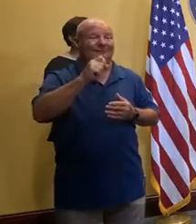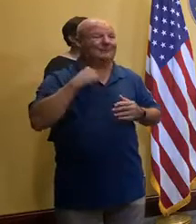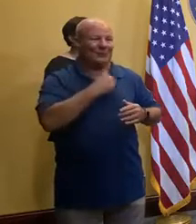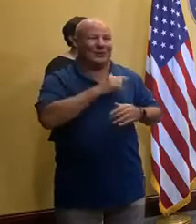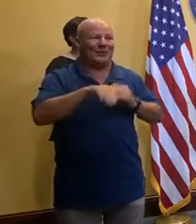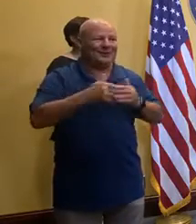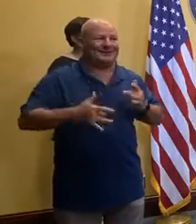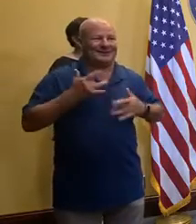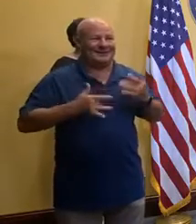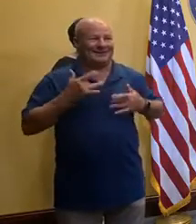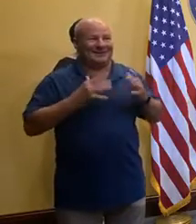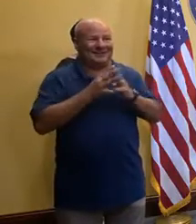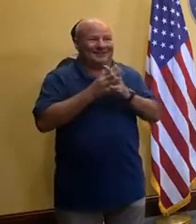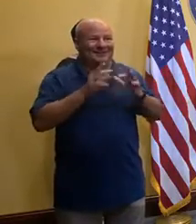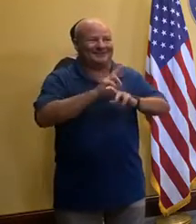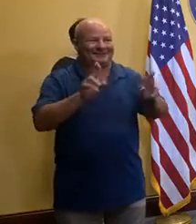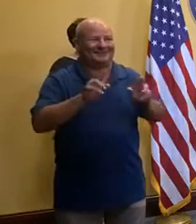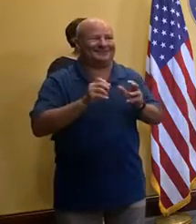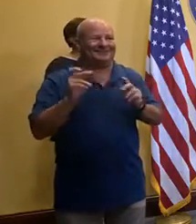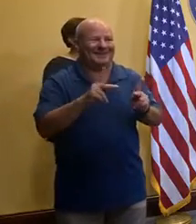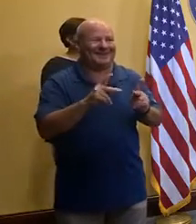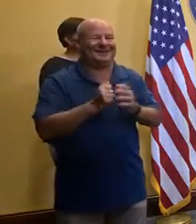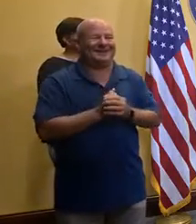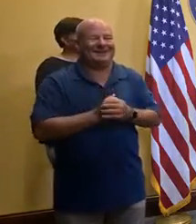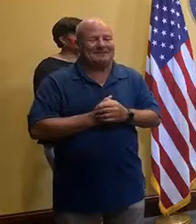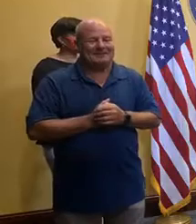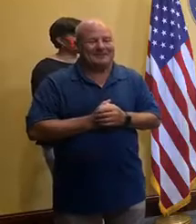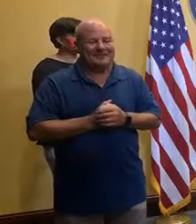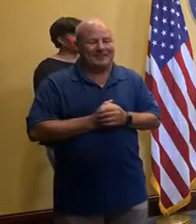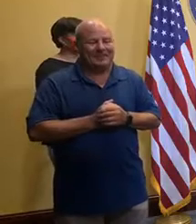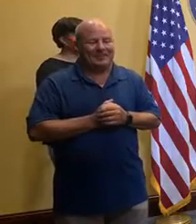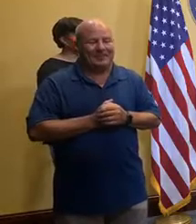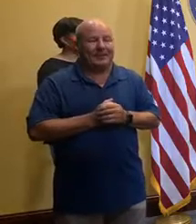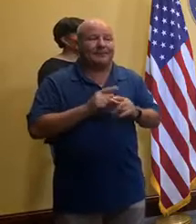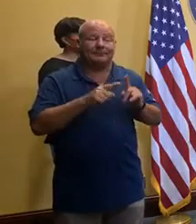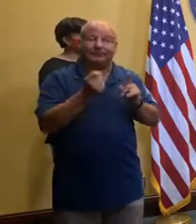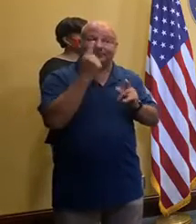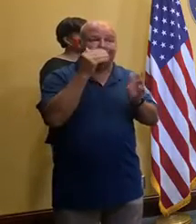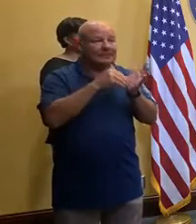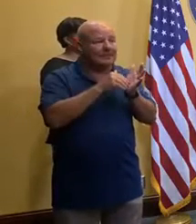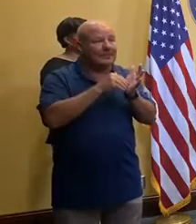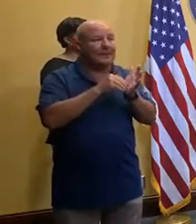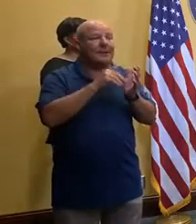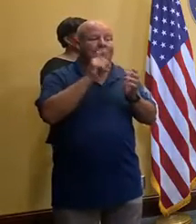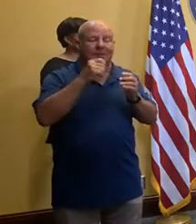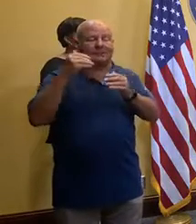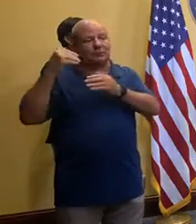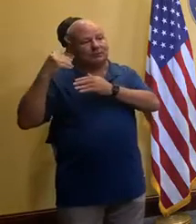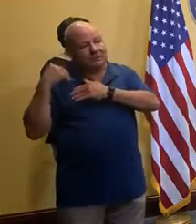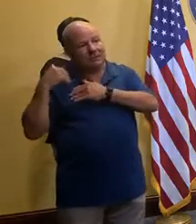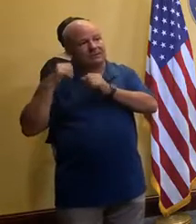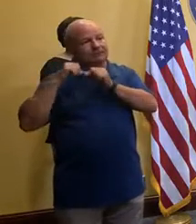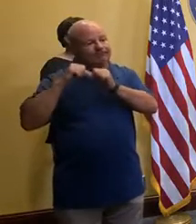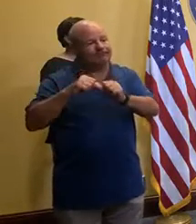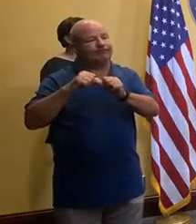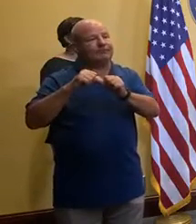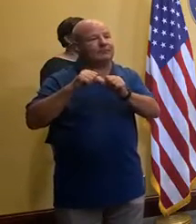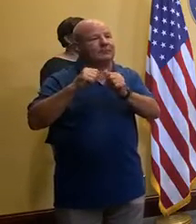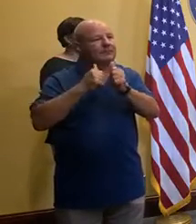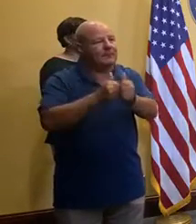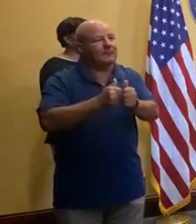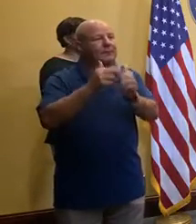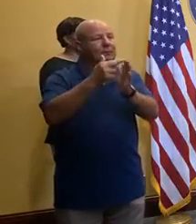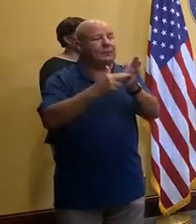excited that football is back. But again, we must stay the course. We must be responsible